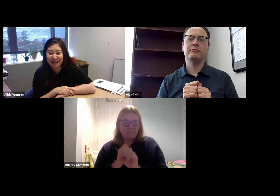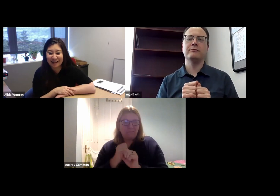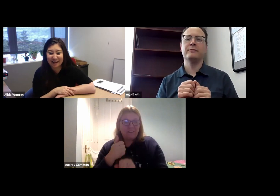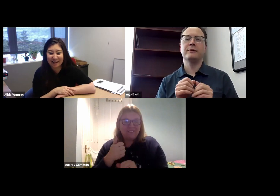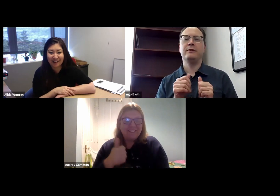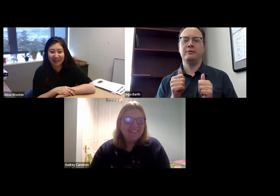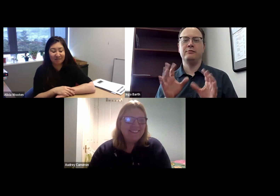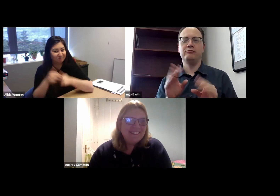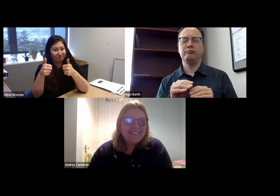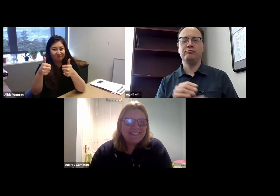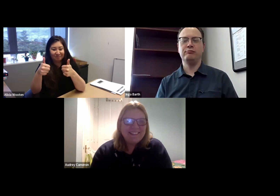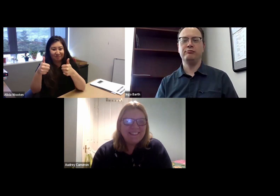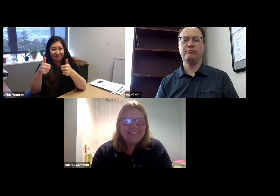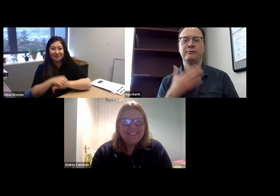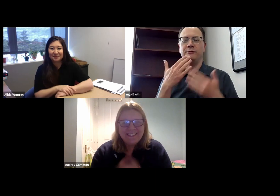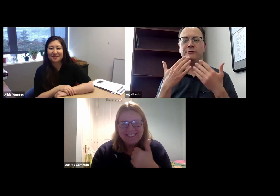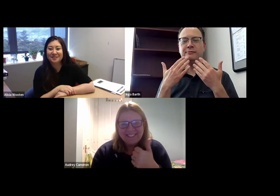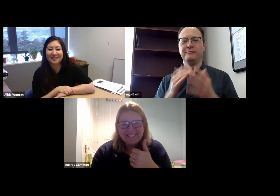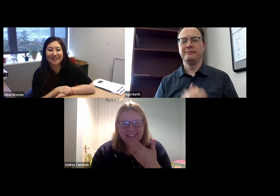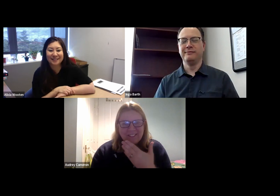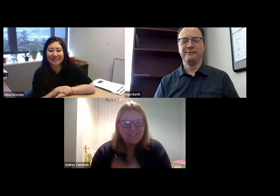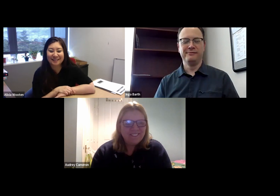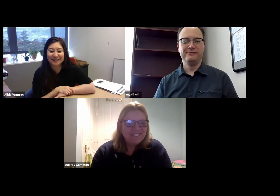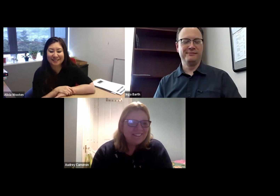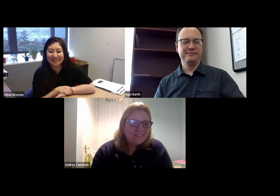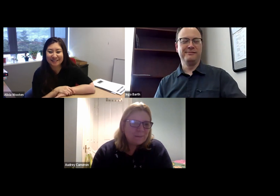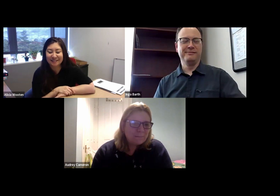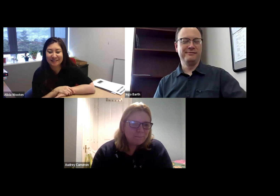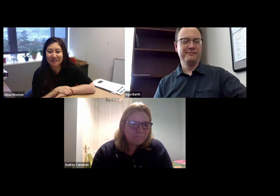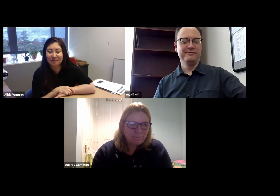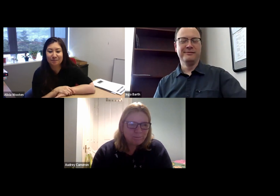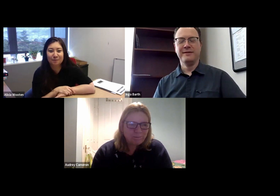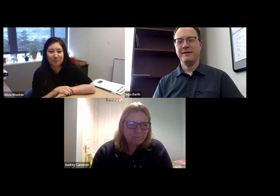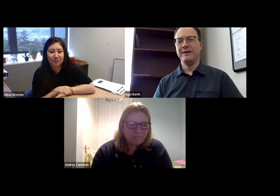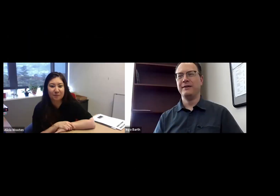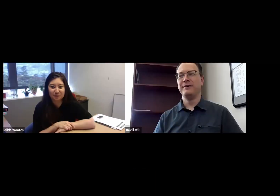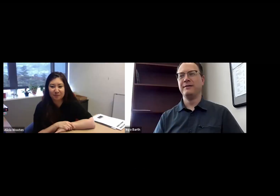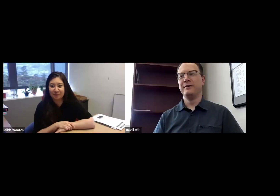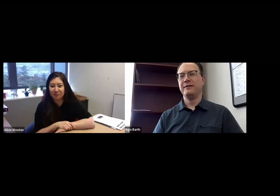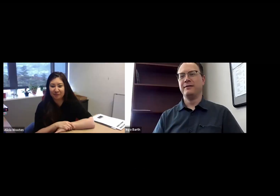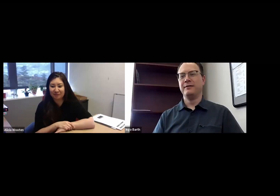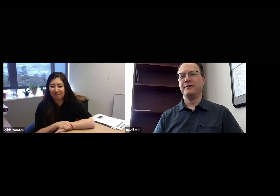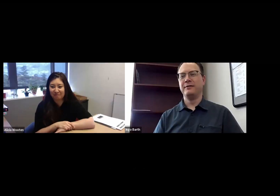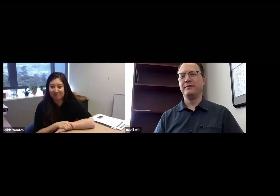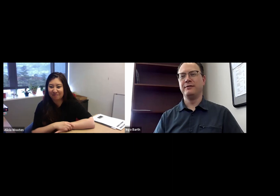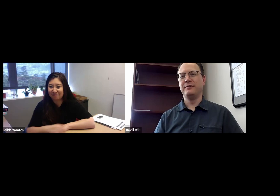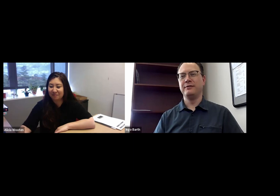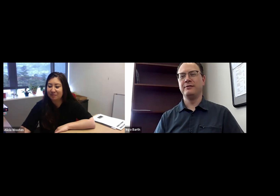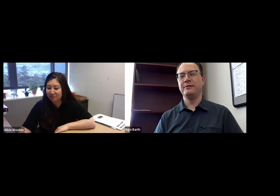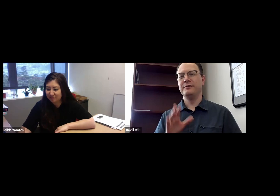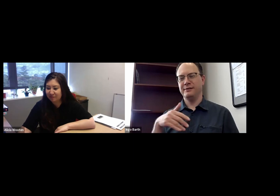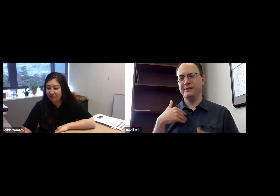Yes, yes, we are understanding you. Thank you very much. Perfect. Thank you.